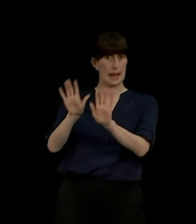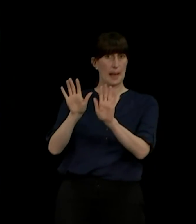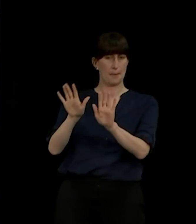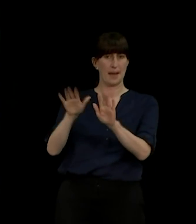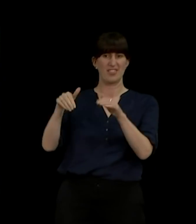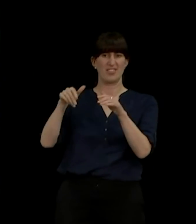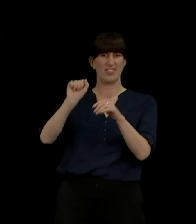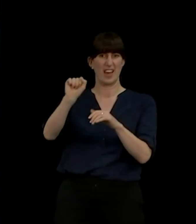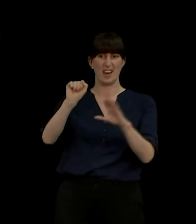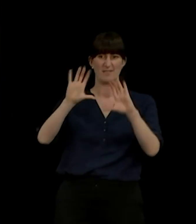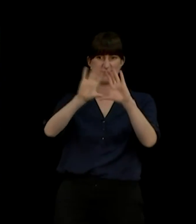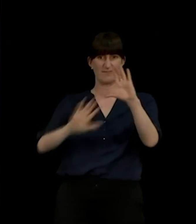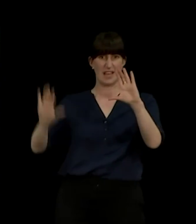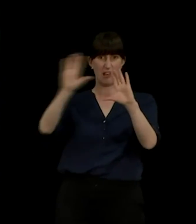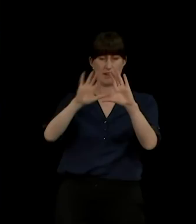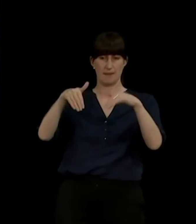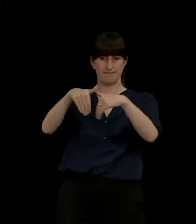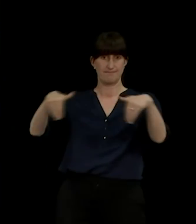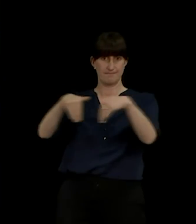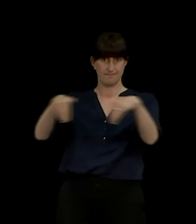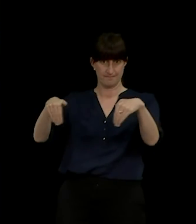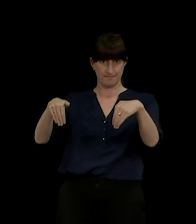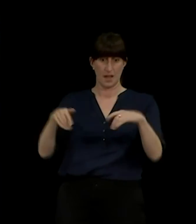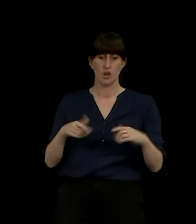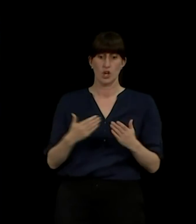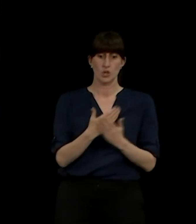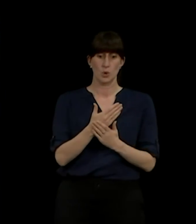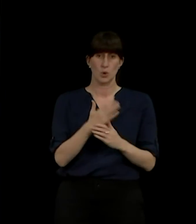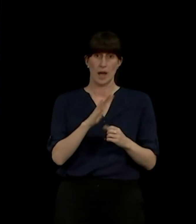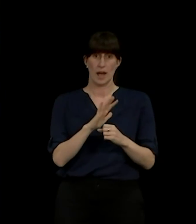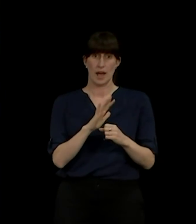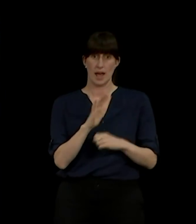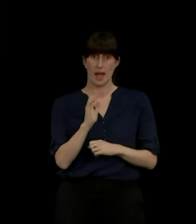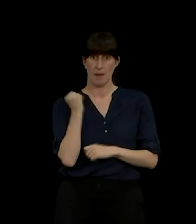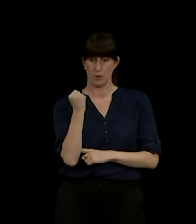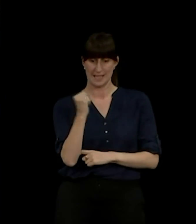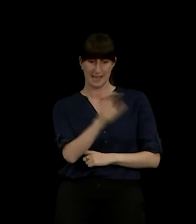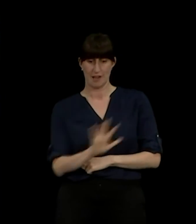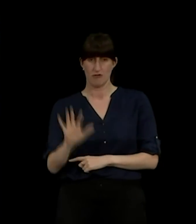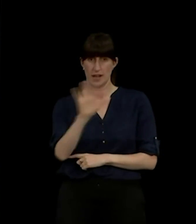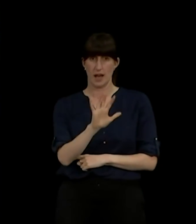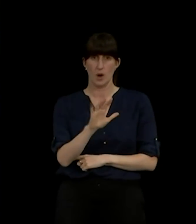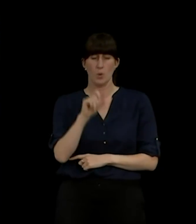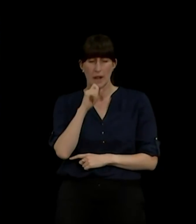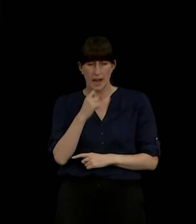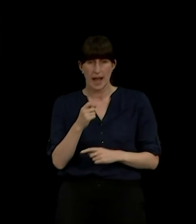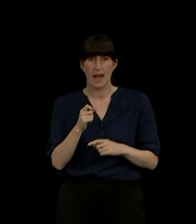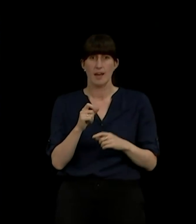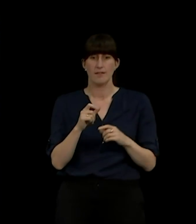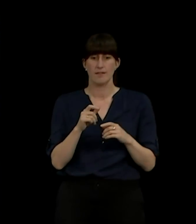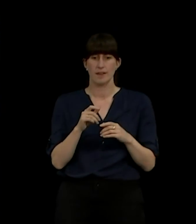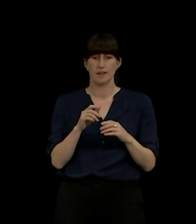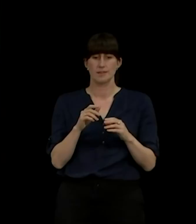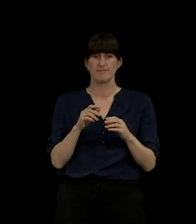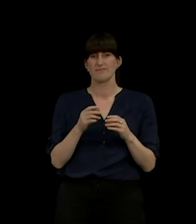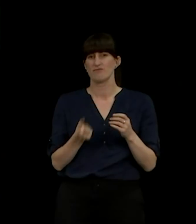place as it stands. For these new Hamilton areas, there will be spot checks around these boundary areas, but it will